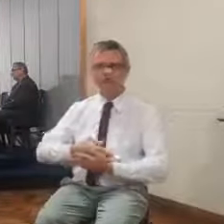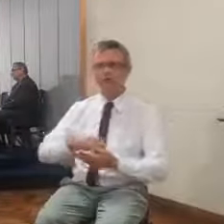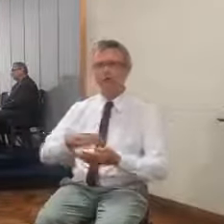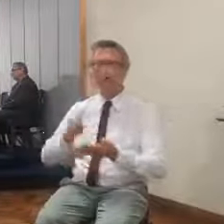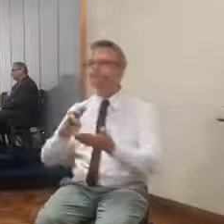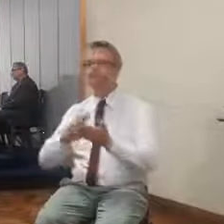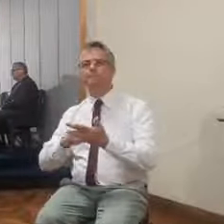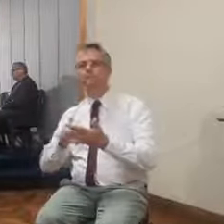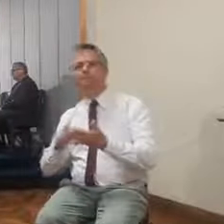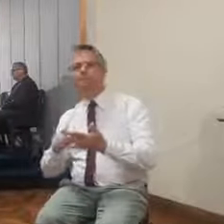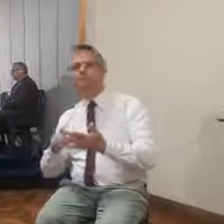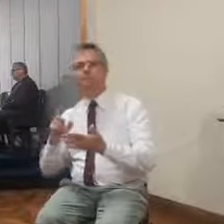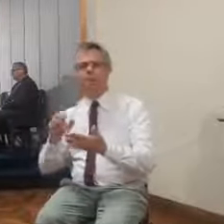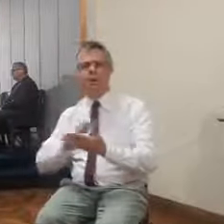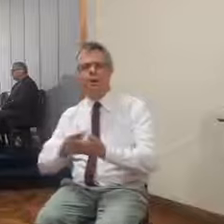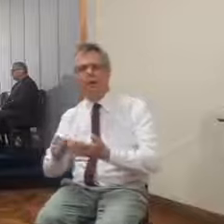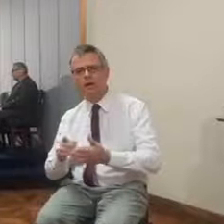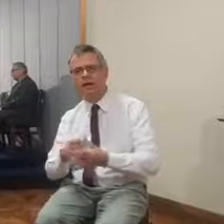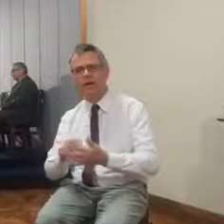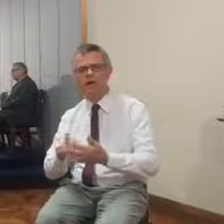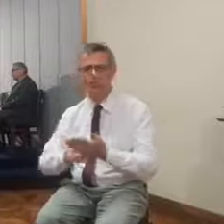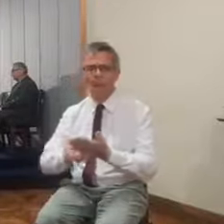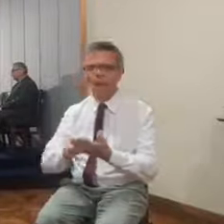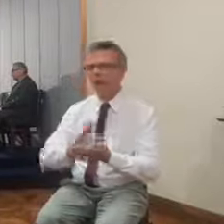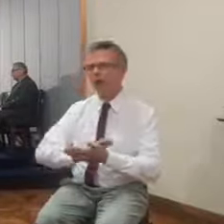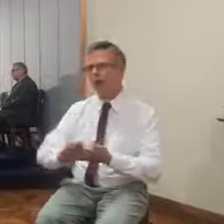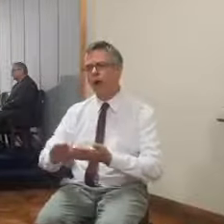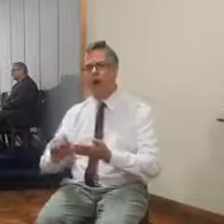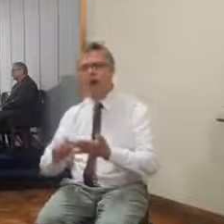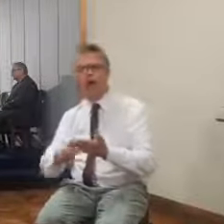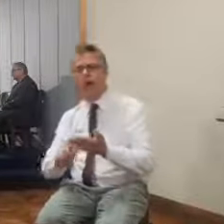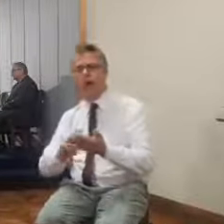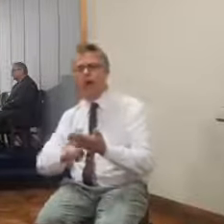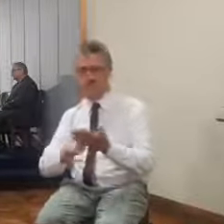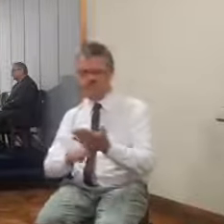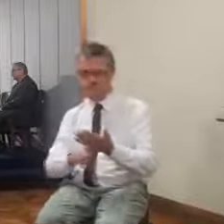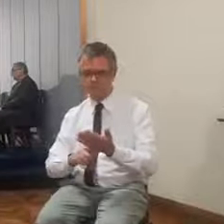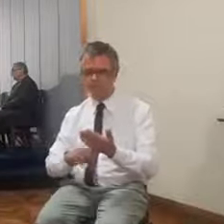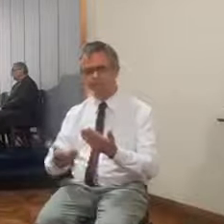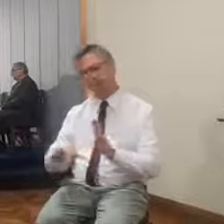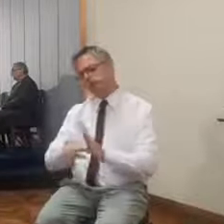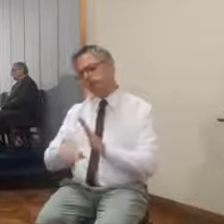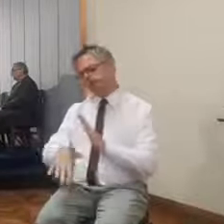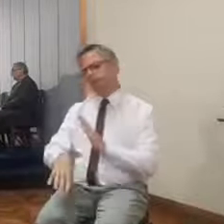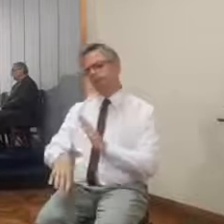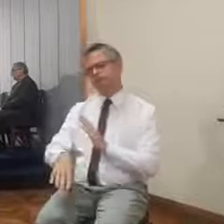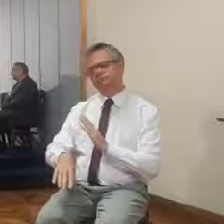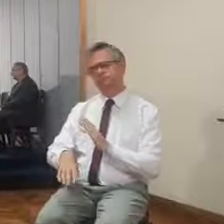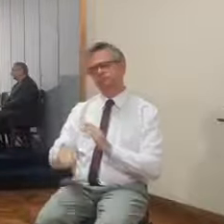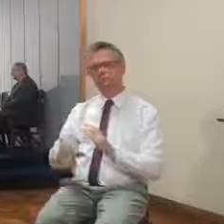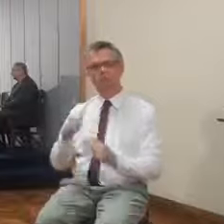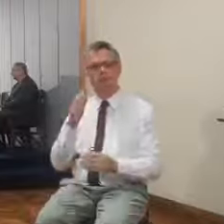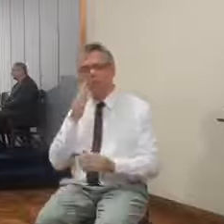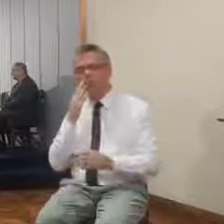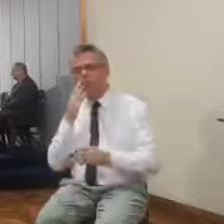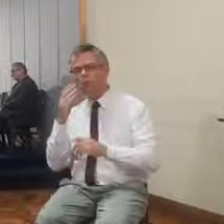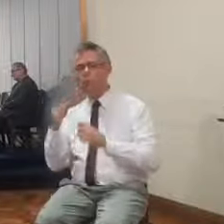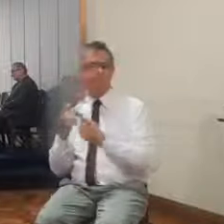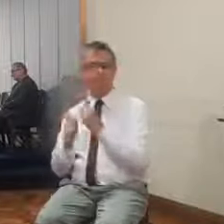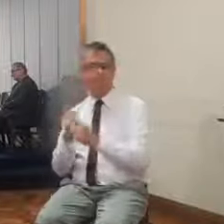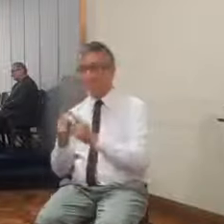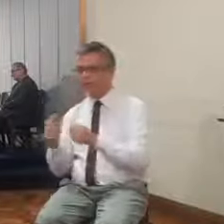Michael Hunt of this church. Following the close of this Bible study, I hope you will all stay in